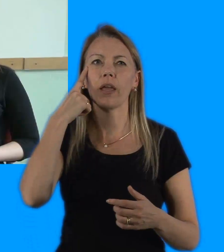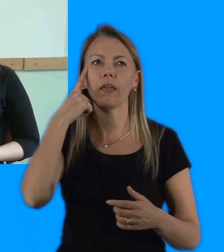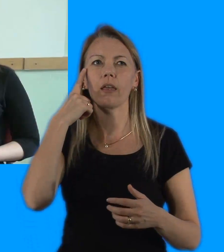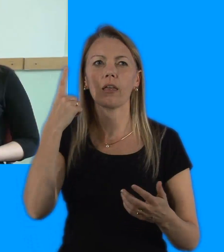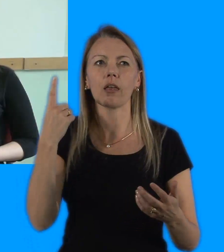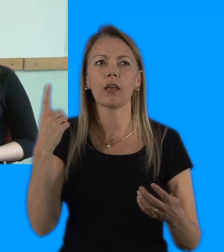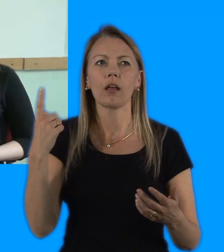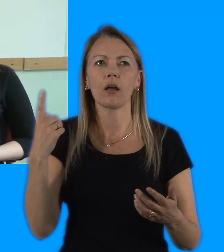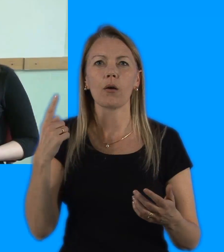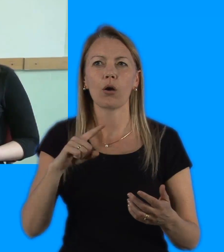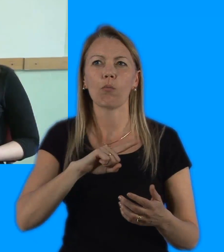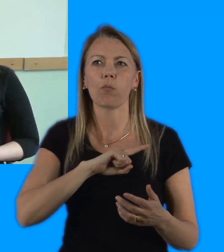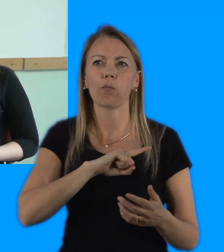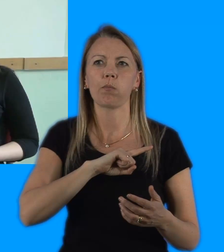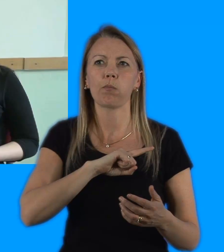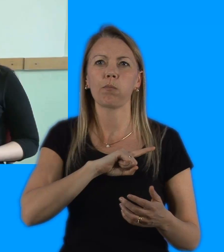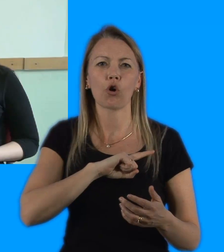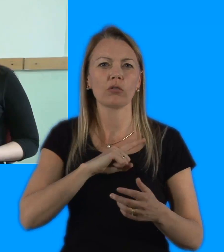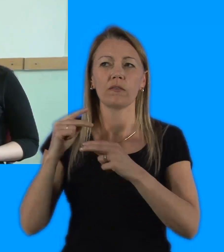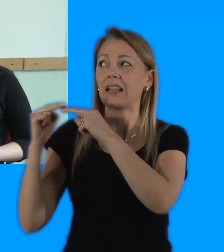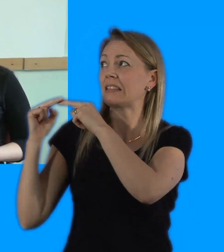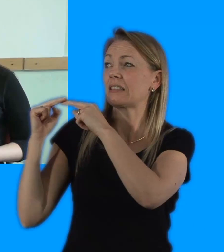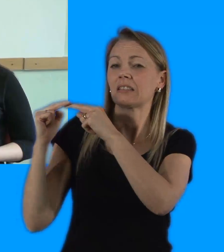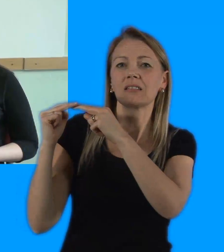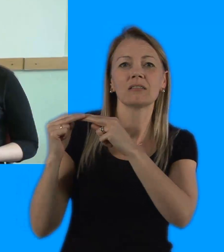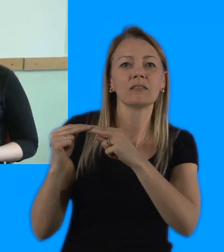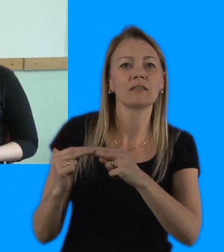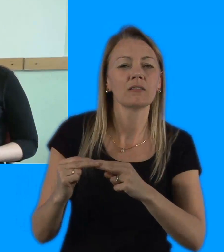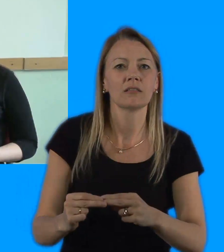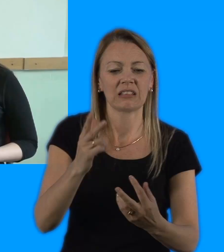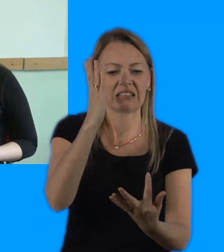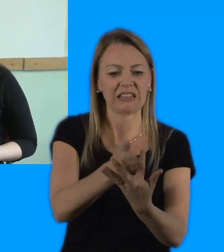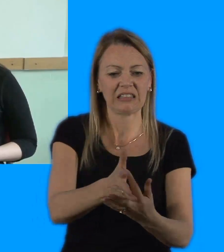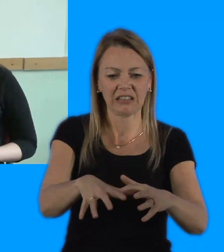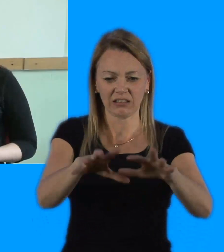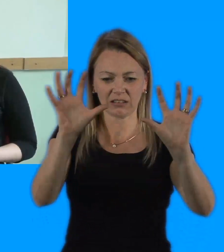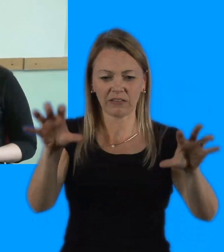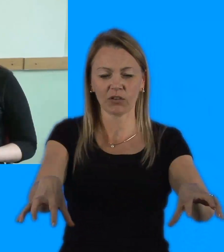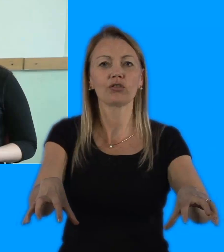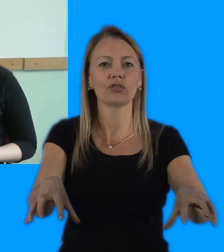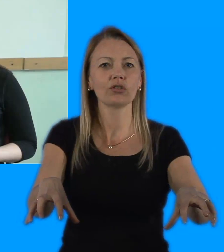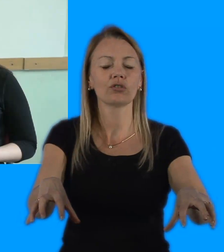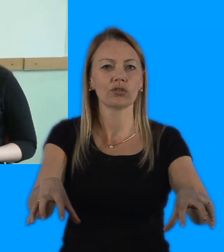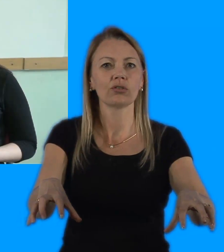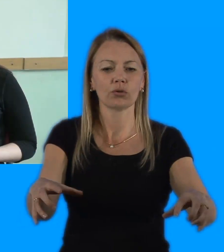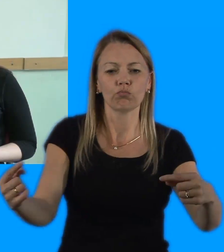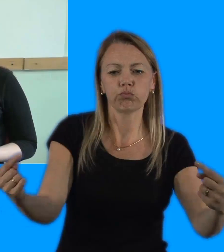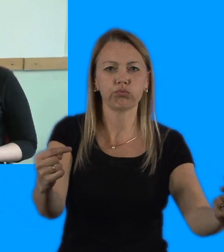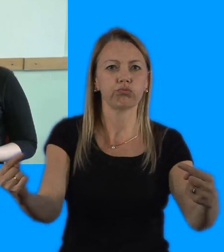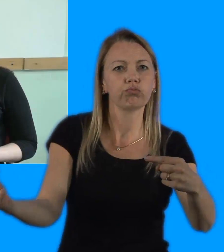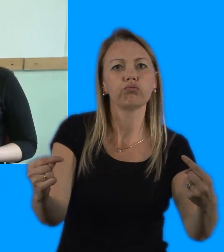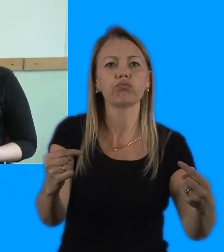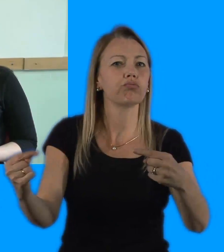I think because of a long history of divisions between the